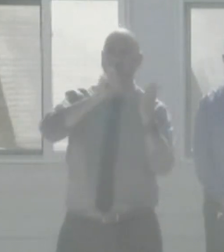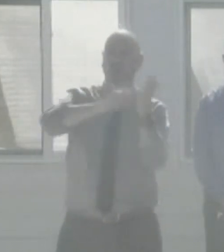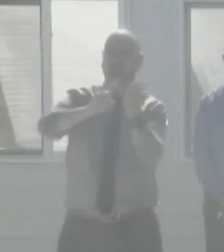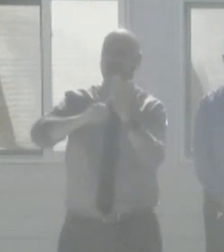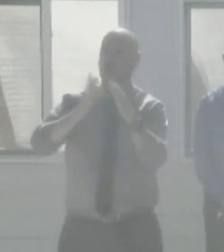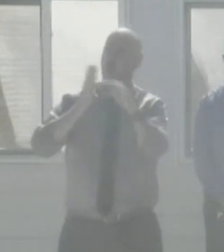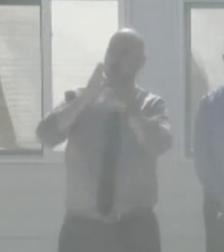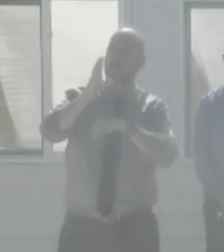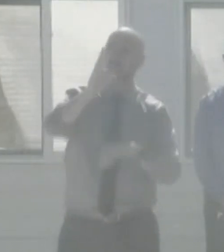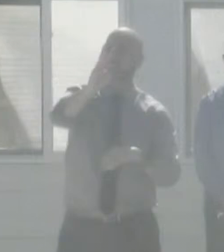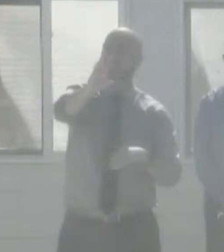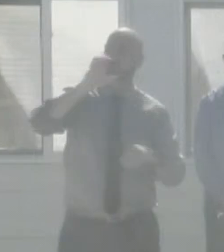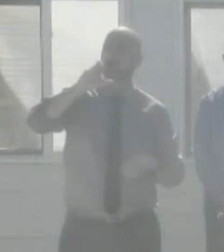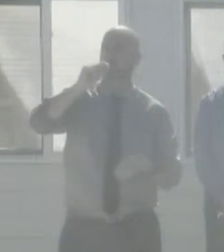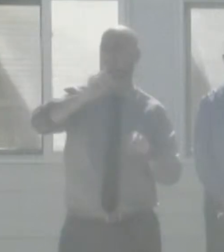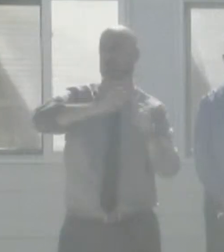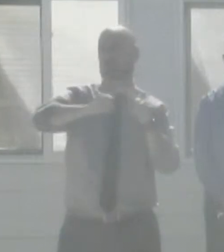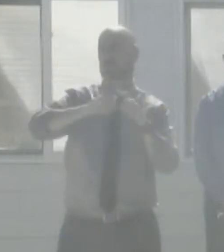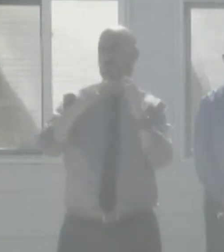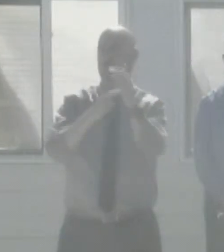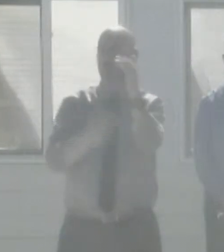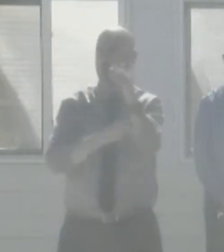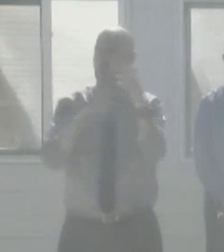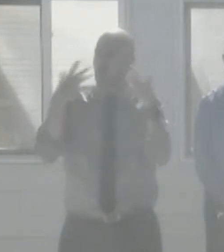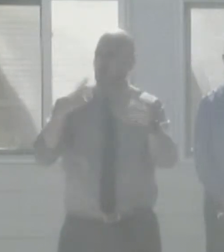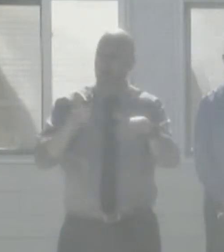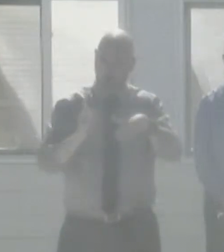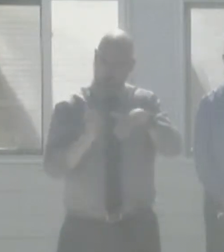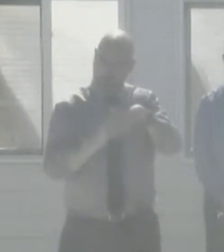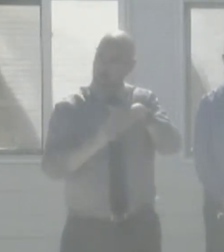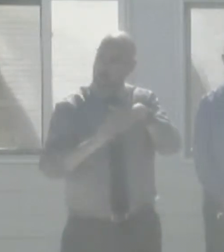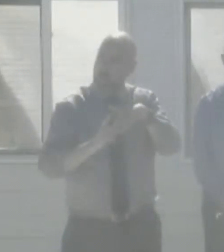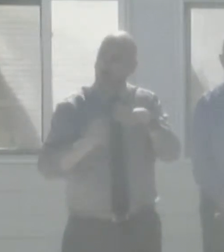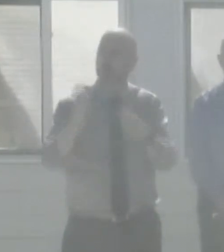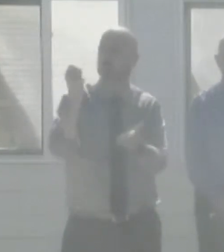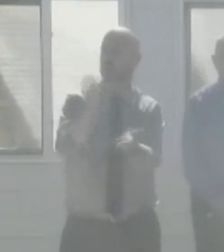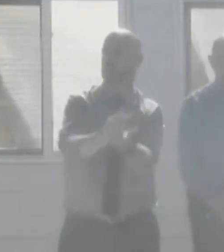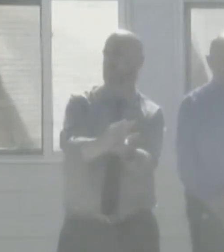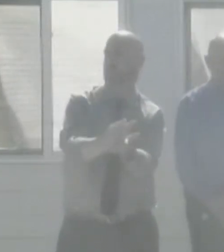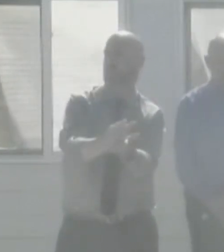As I said in my executive order for